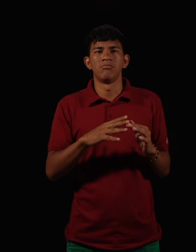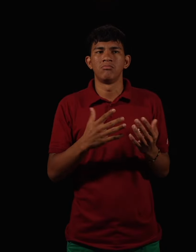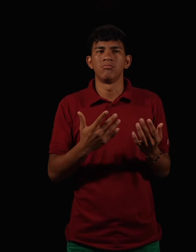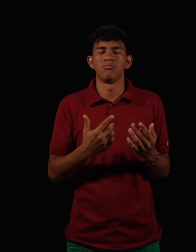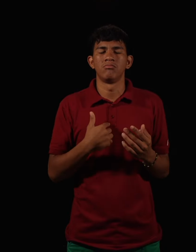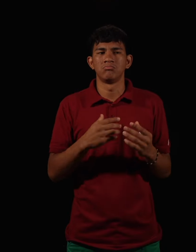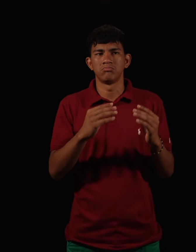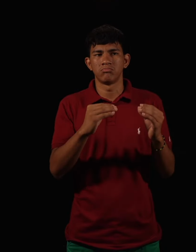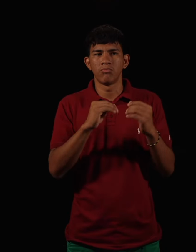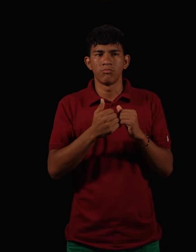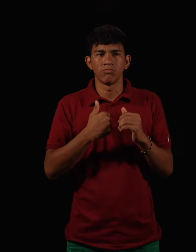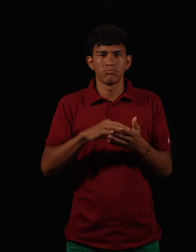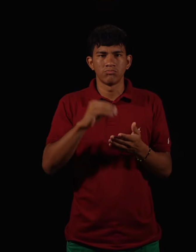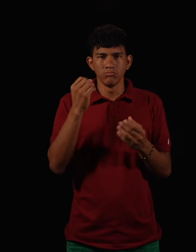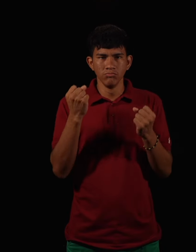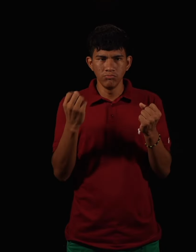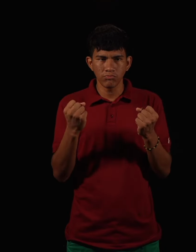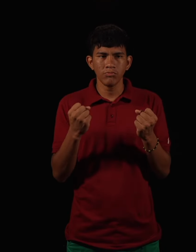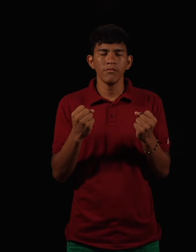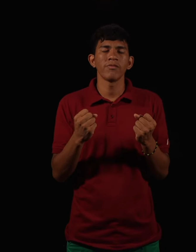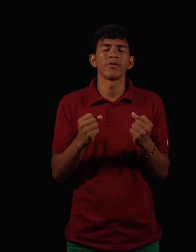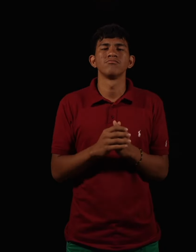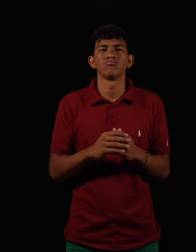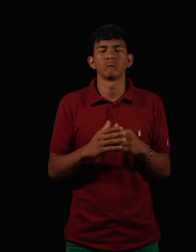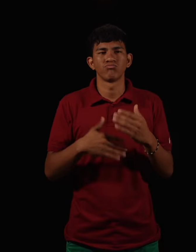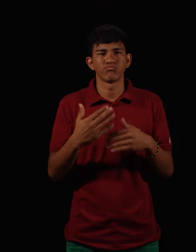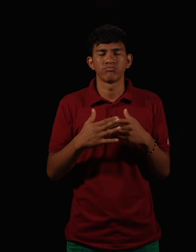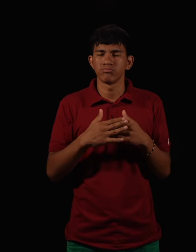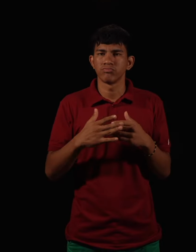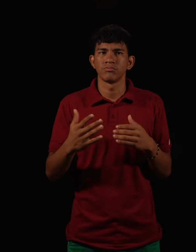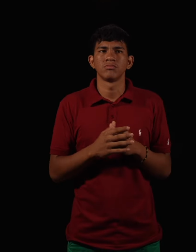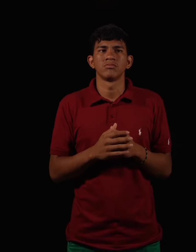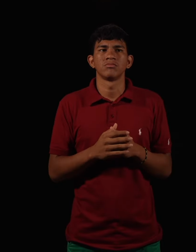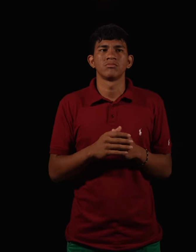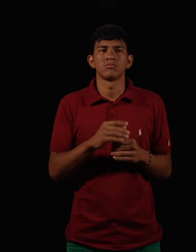It was good to socialize with other deaf peers and to learn sign language from Nancy and from them.